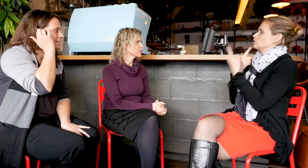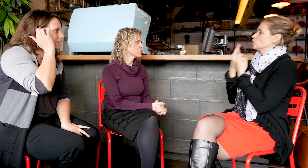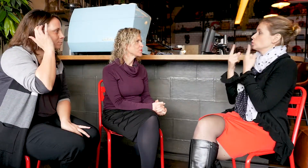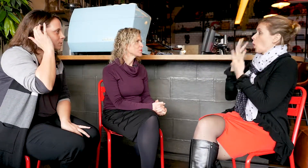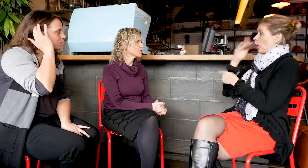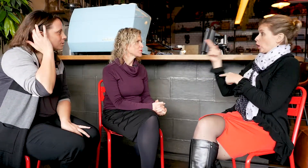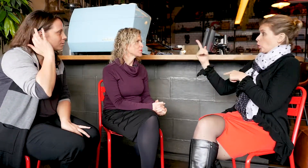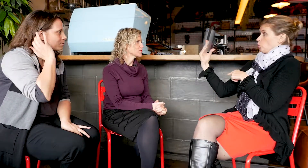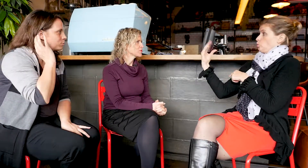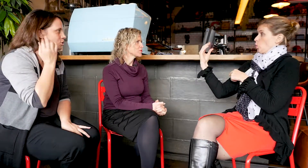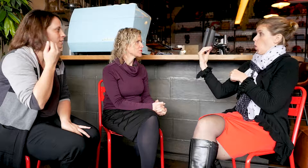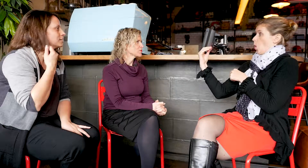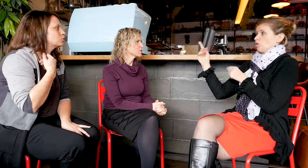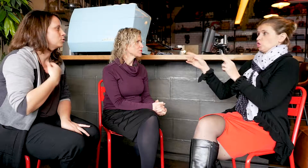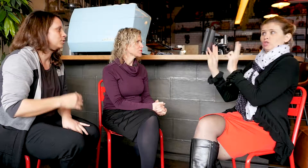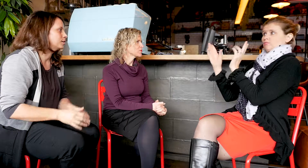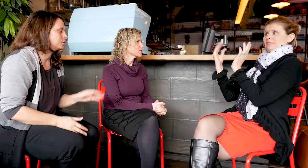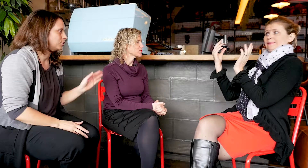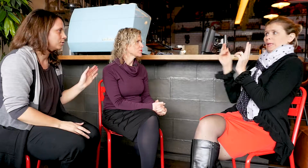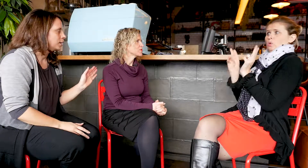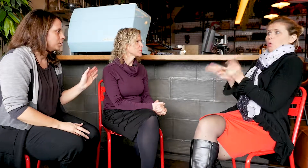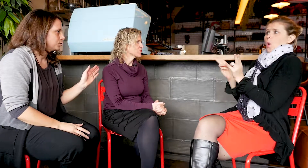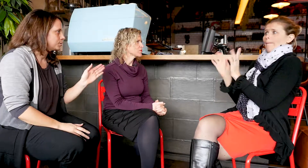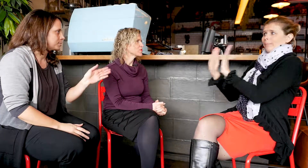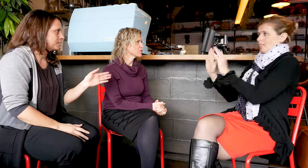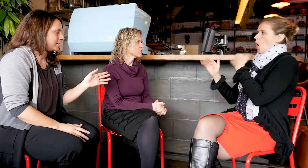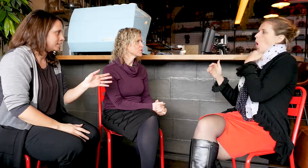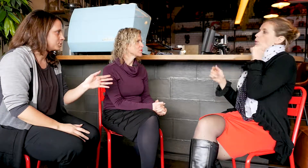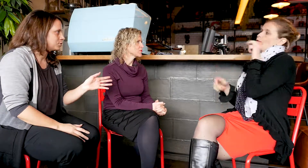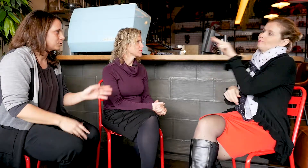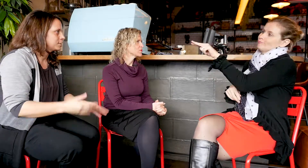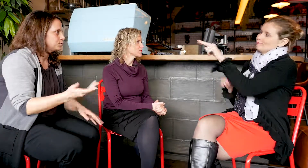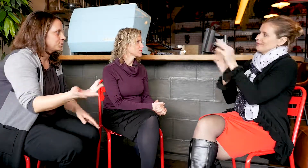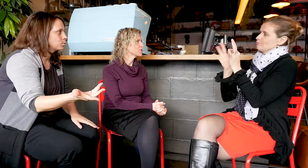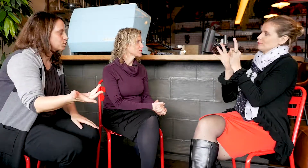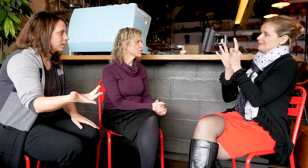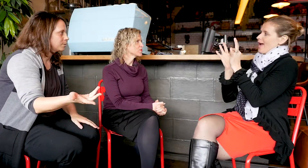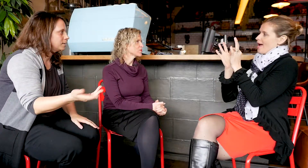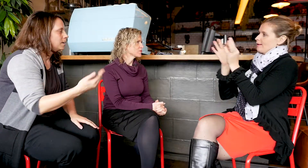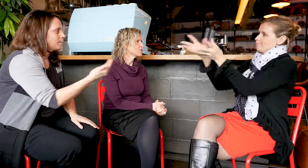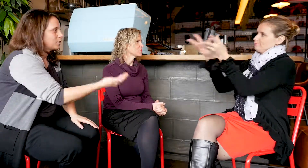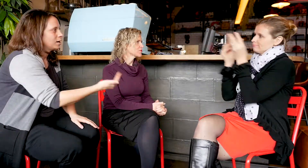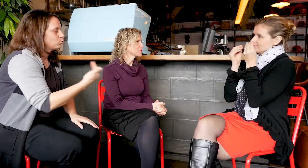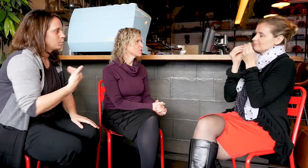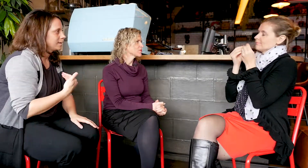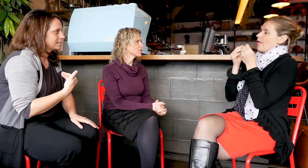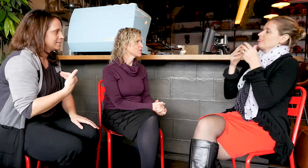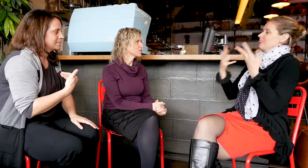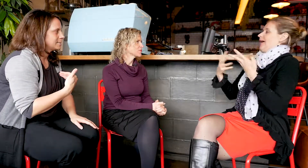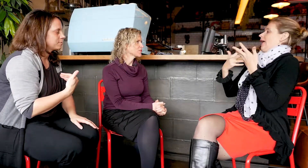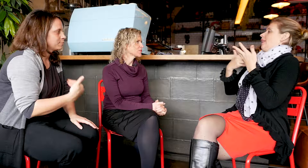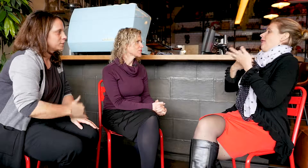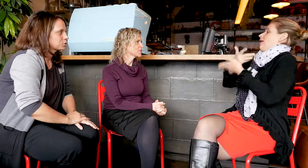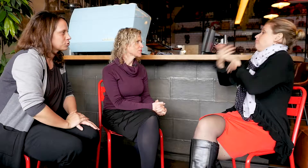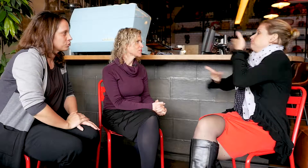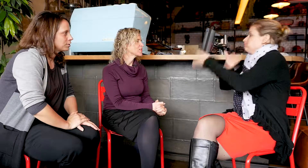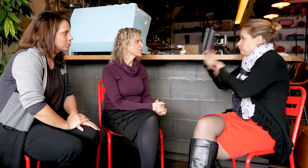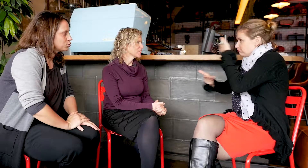obviously because I'll be watching the interpreter. So you speak as usual as you did with Jamie, but I will be accessing the information through the